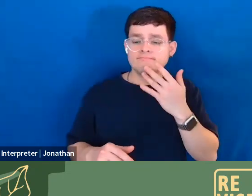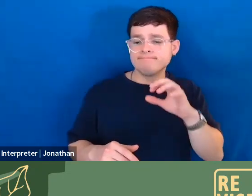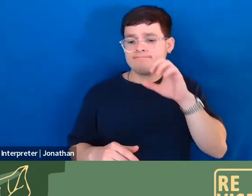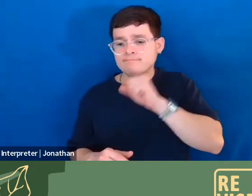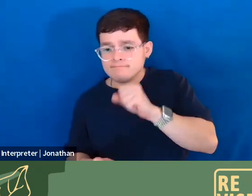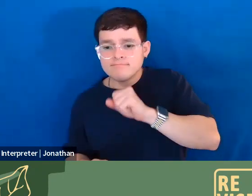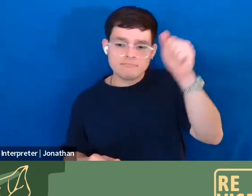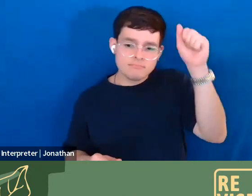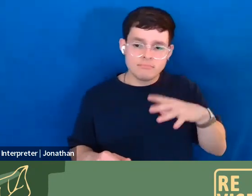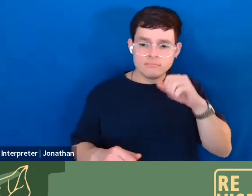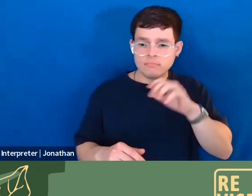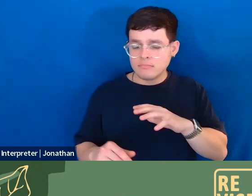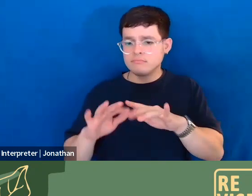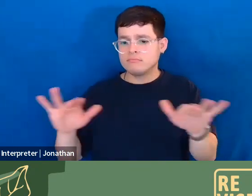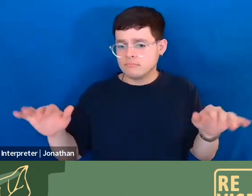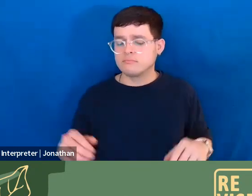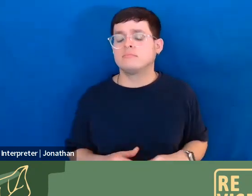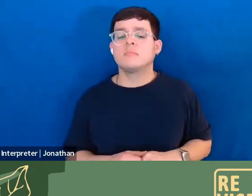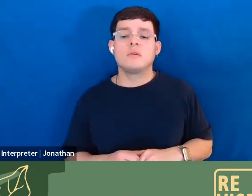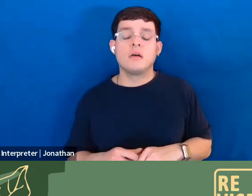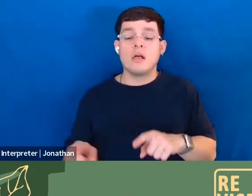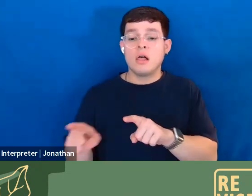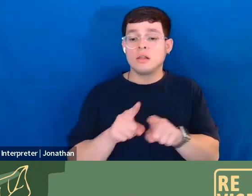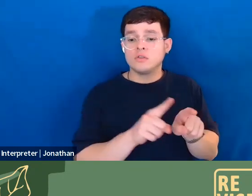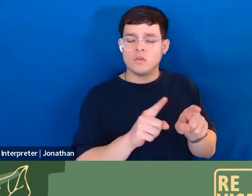diversities, and also I should mention the